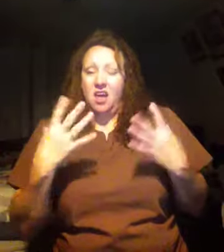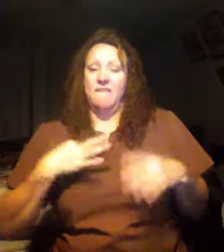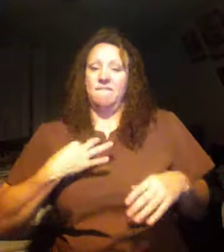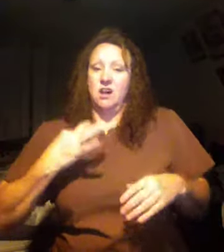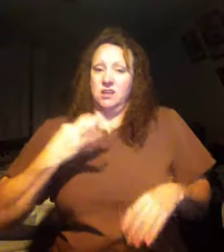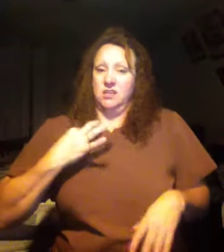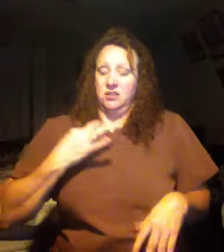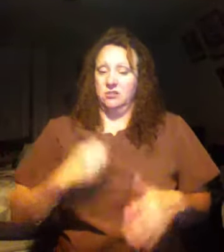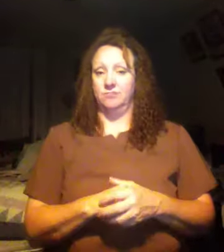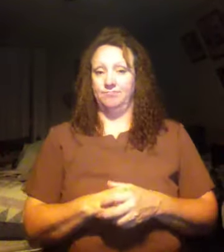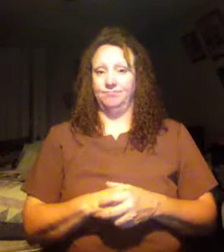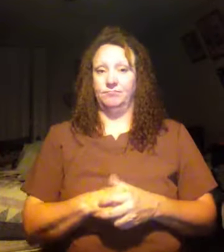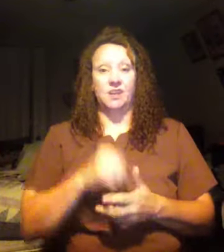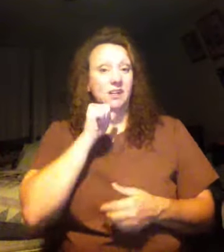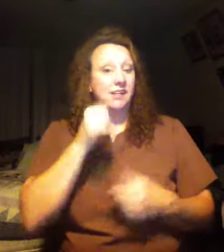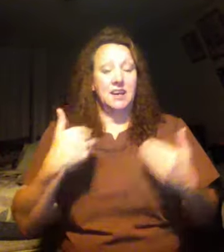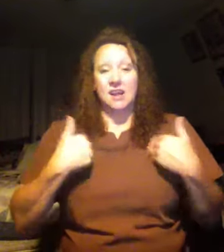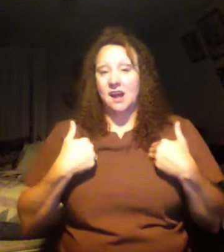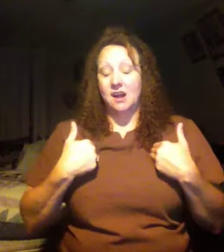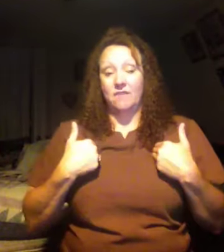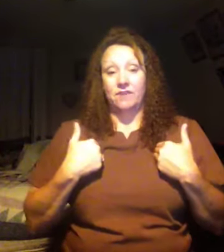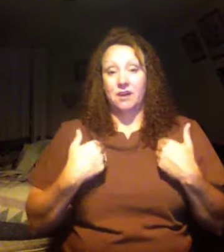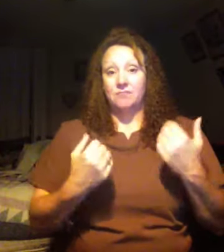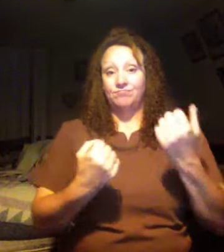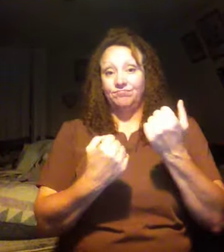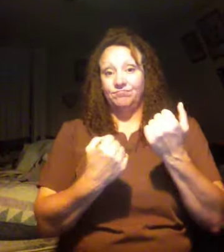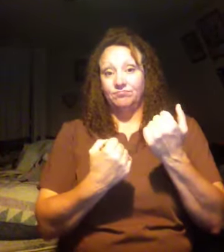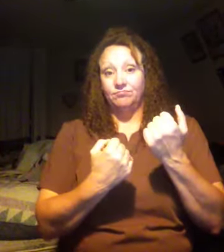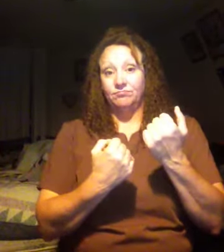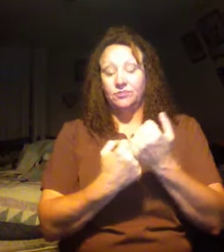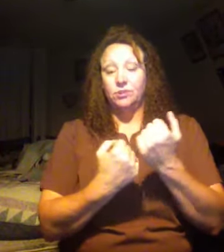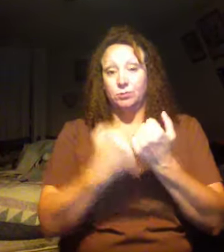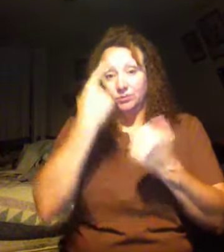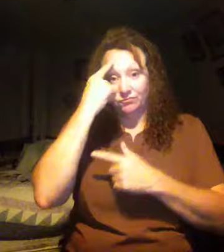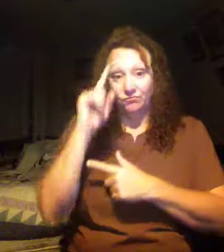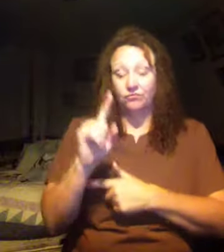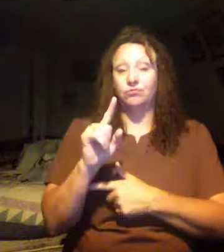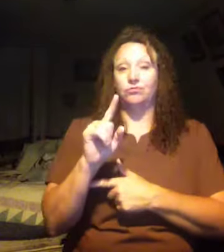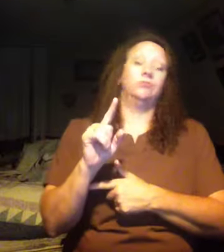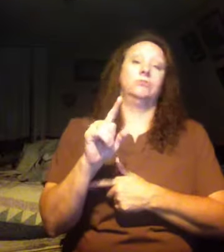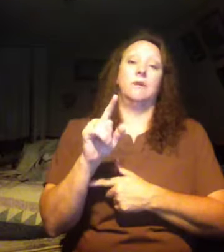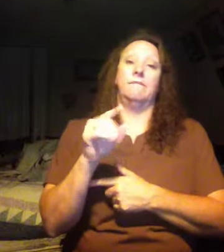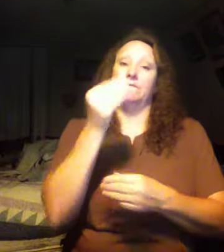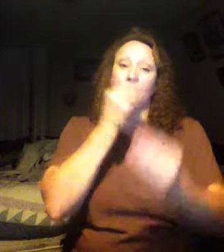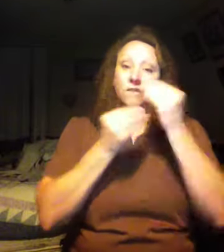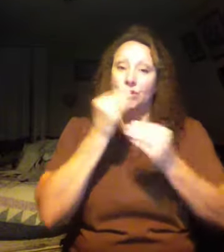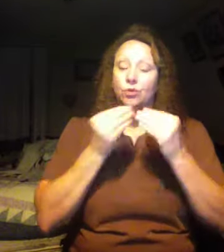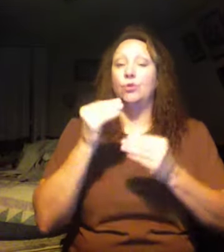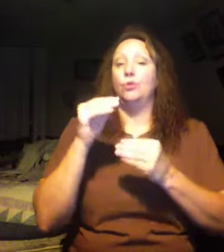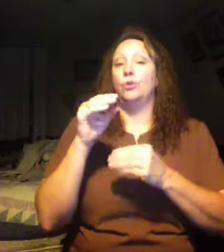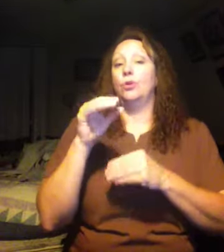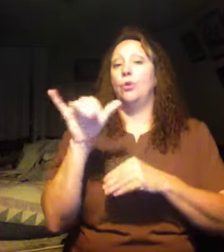with food and ammunition. And also there was a lack of support. We're going to look at a pie